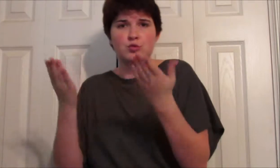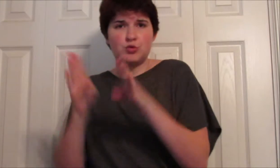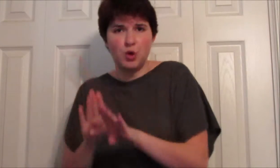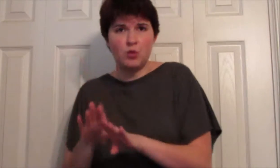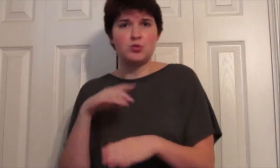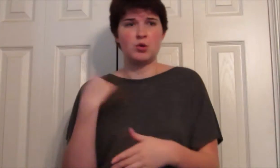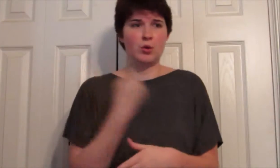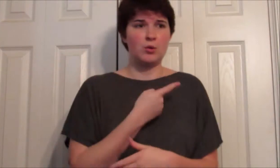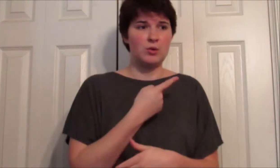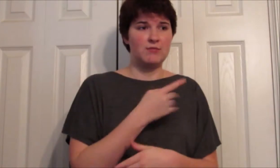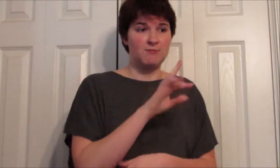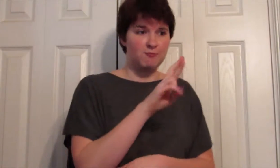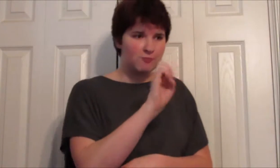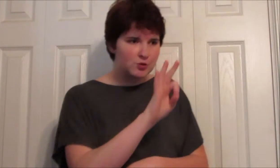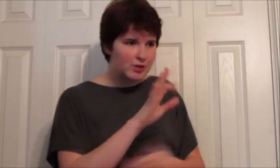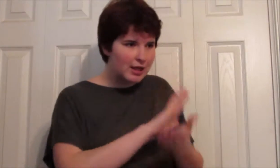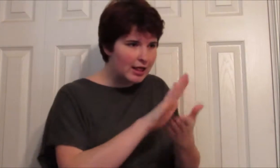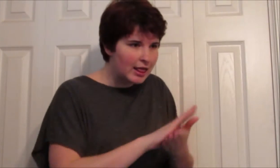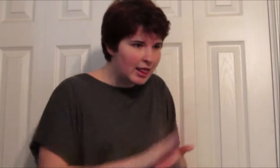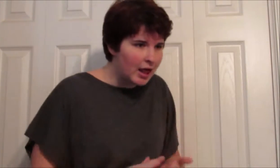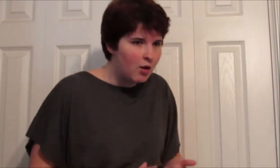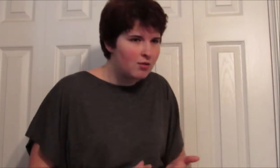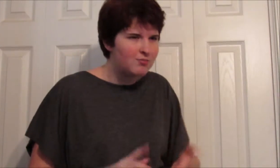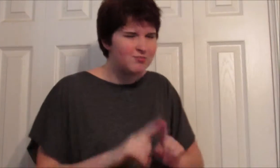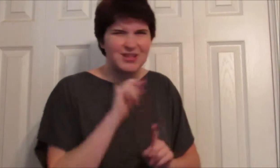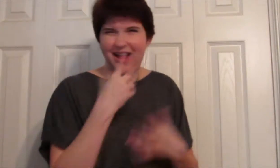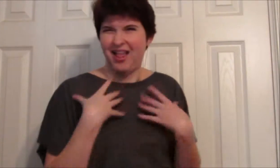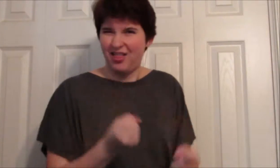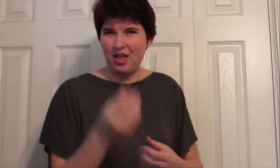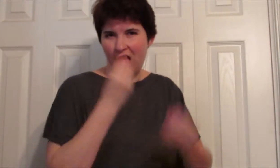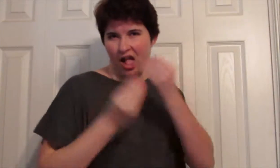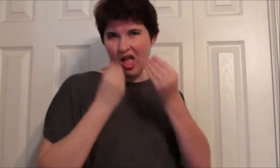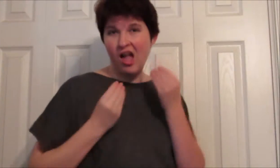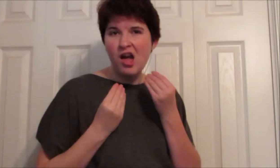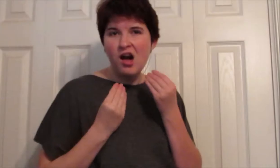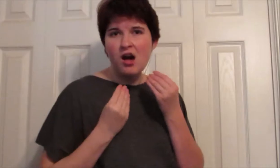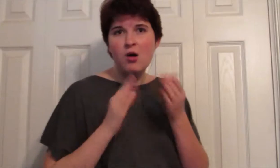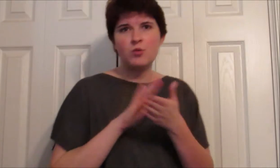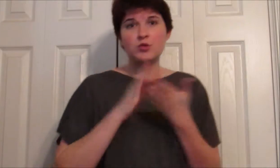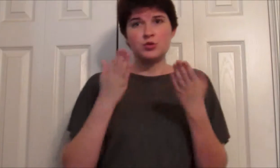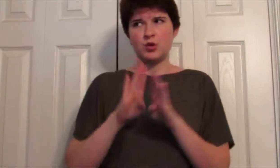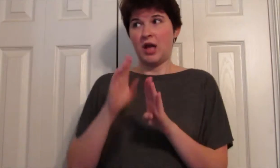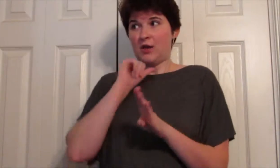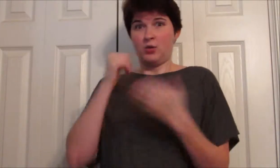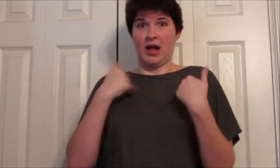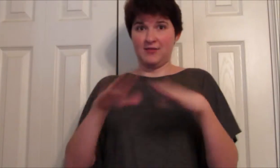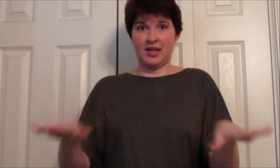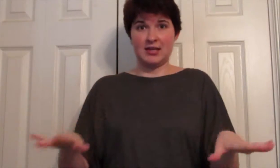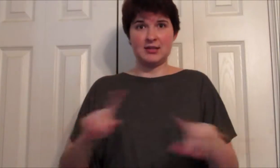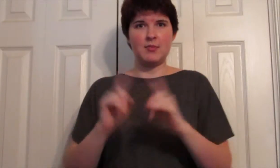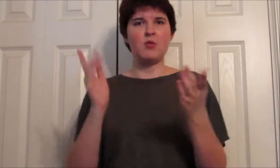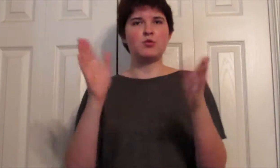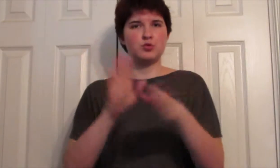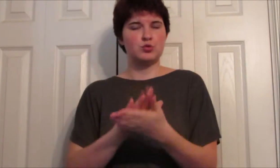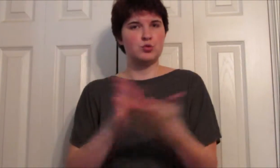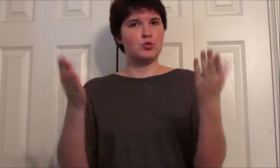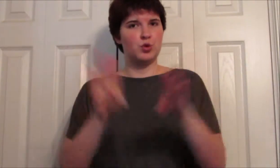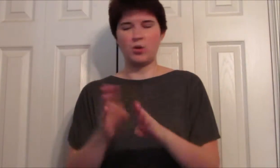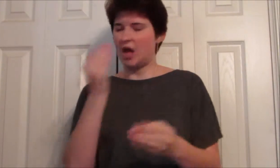to clean out the refrigerator and not in the healthiest way. When schools are closed, I don't even have kids in the house. Schools are closed, I eat more. I don't know why. I